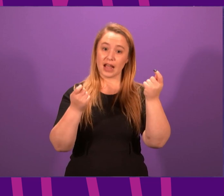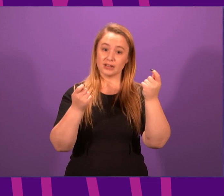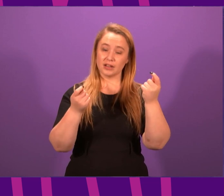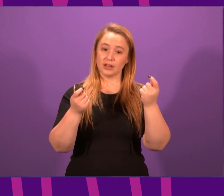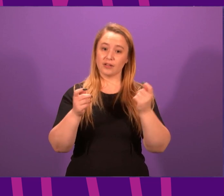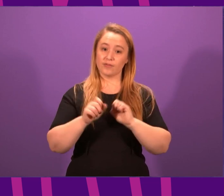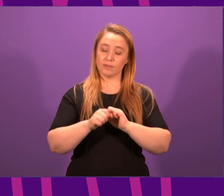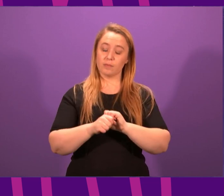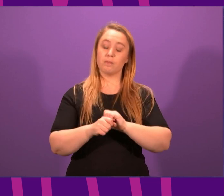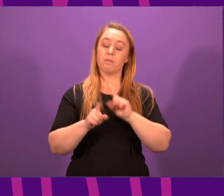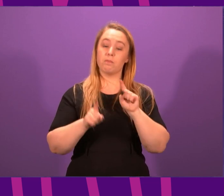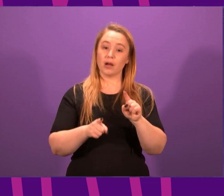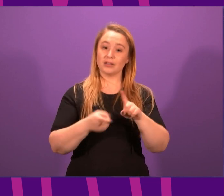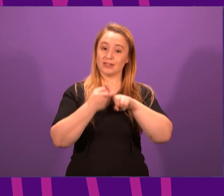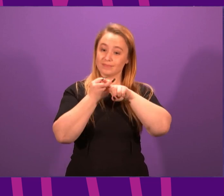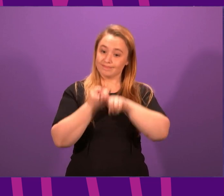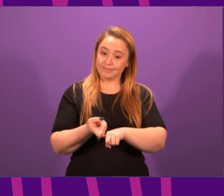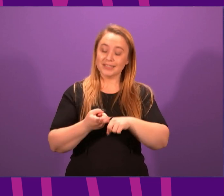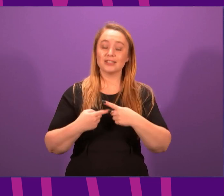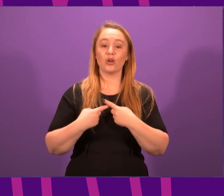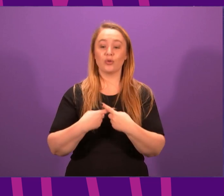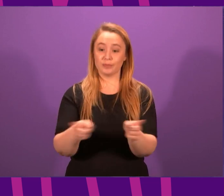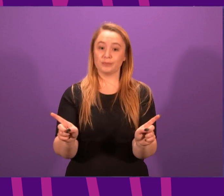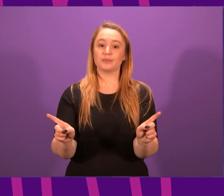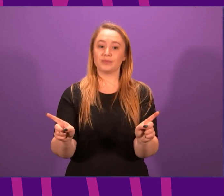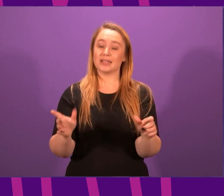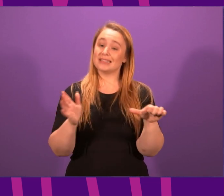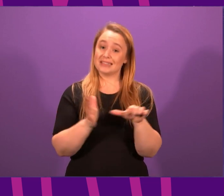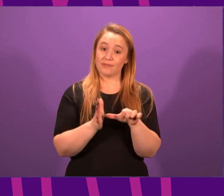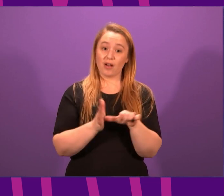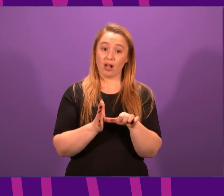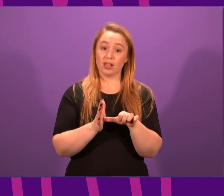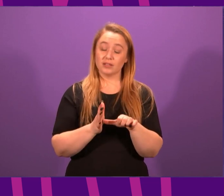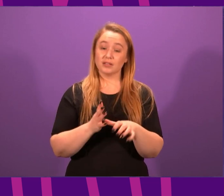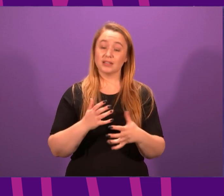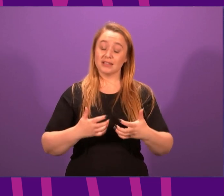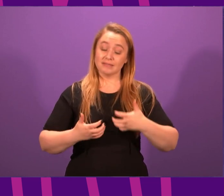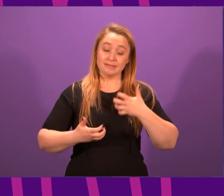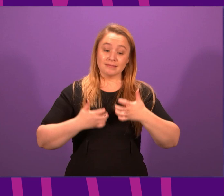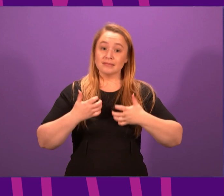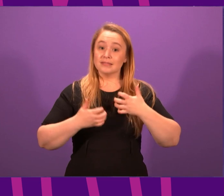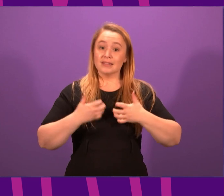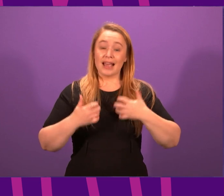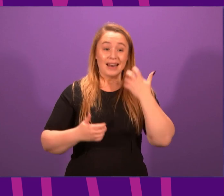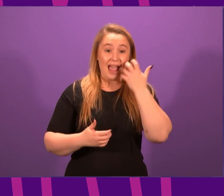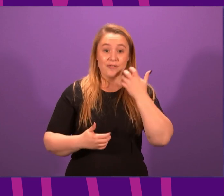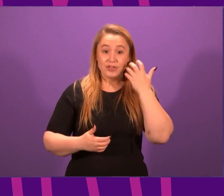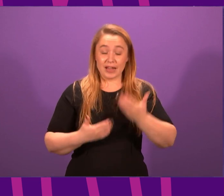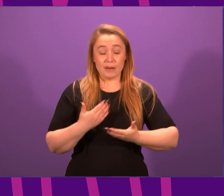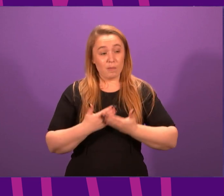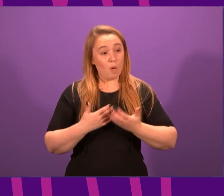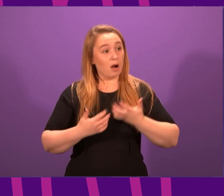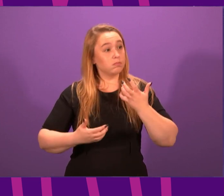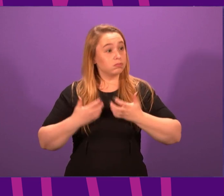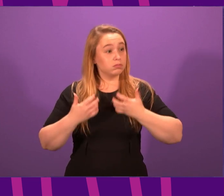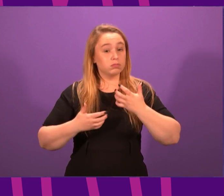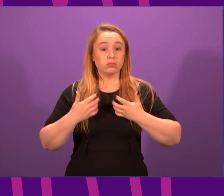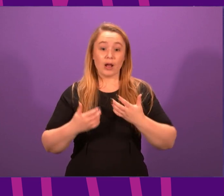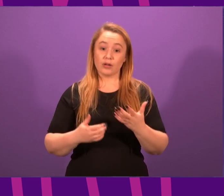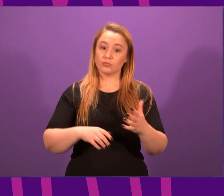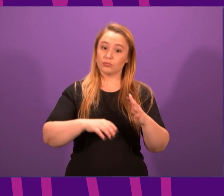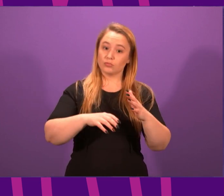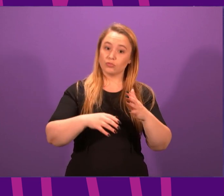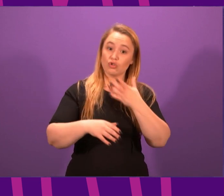virus will depend on all of us. It is difficult and frustrating and getting more so by the day, especially as we head towards